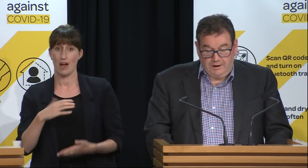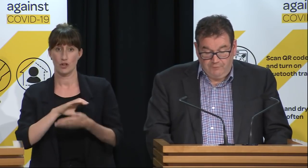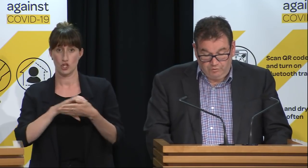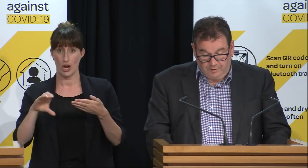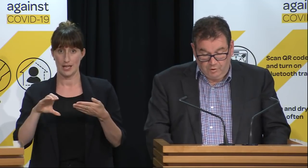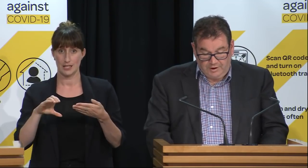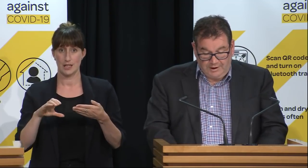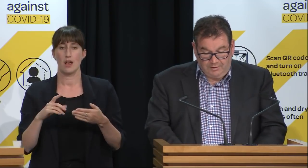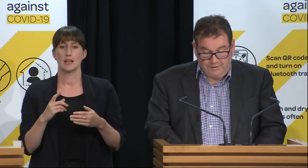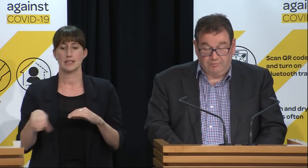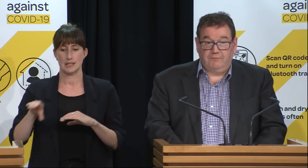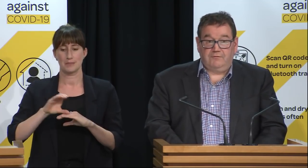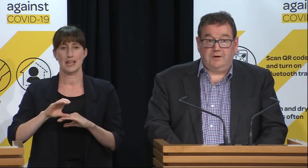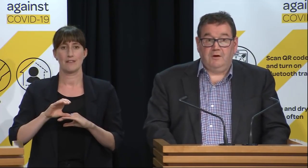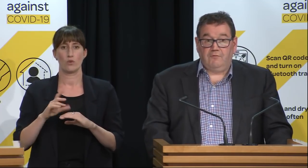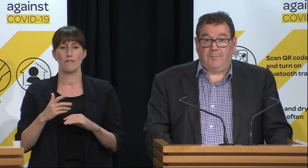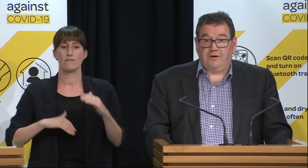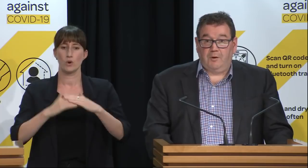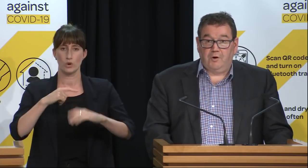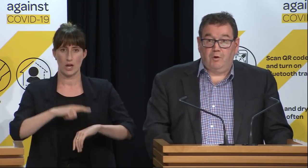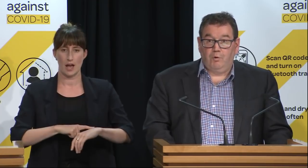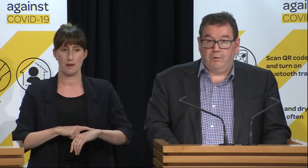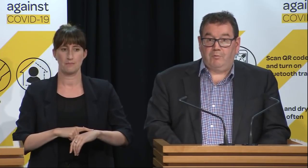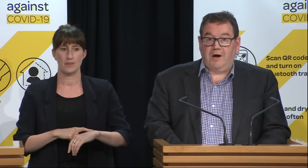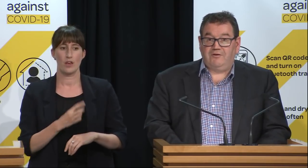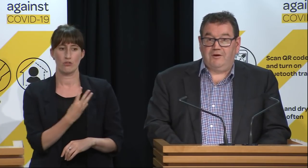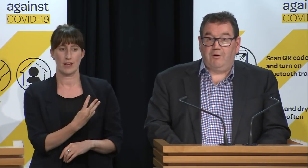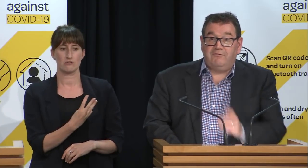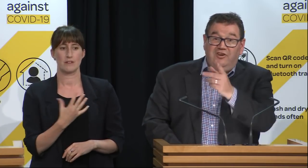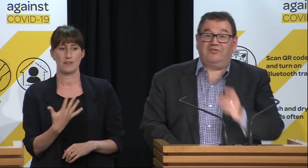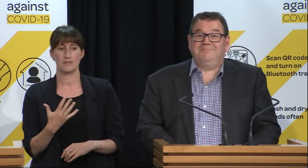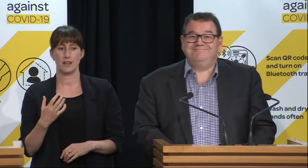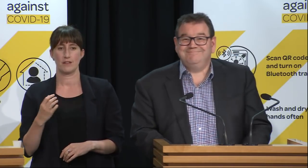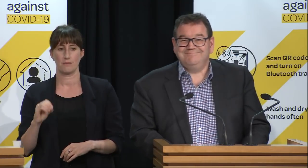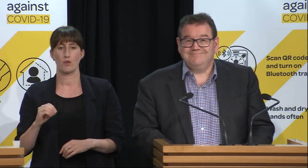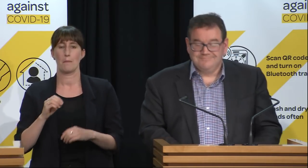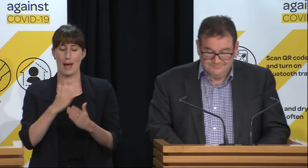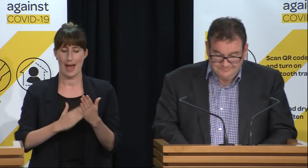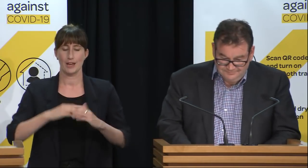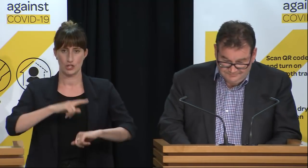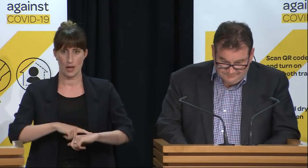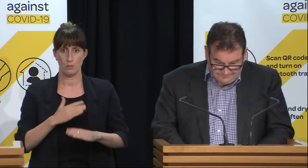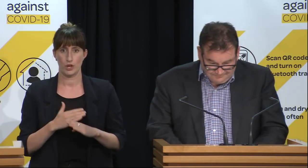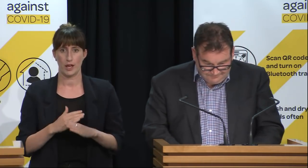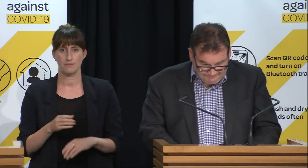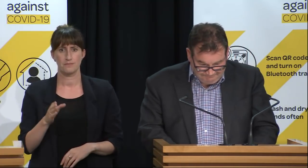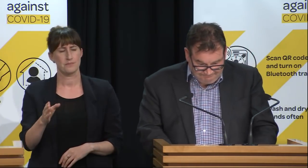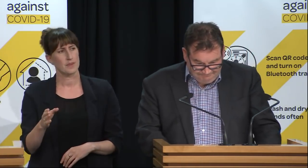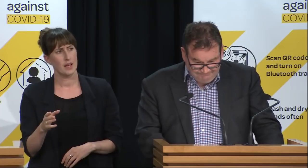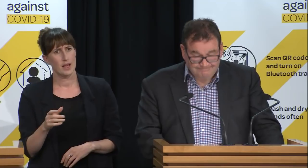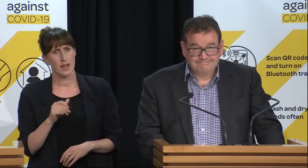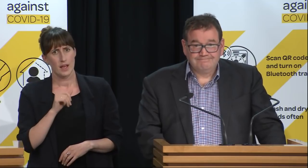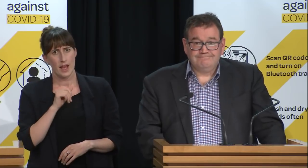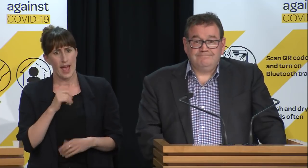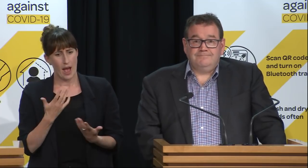for a full-time worker and $350 for a part-time worker, or prorated thereof. Jess. To go to MSD if they need